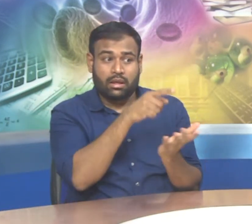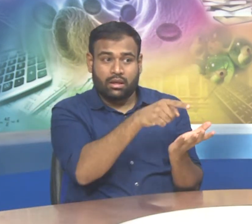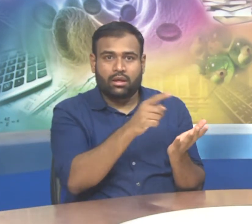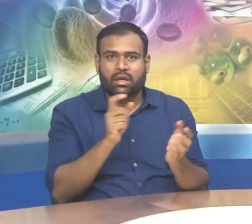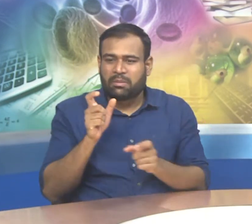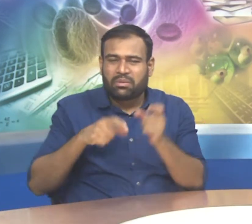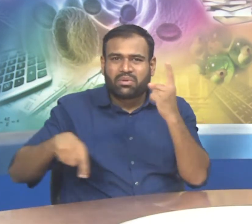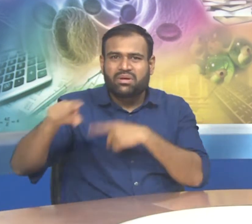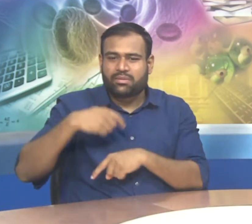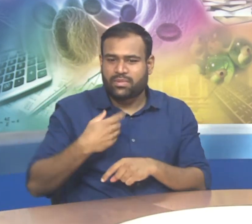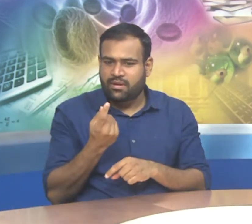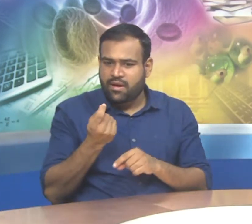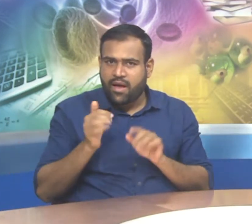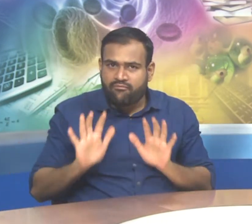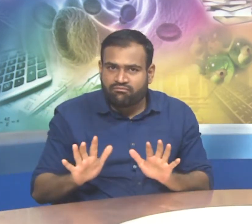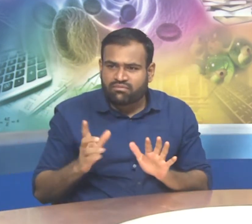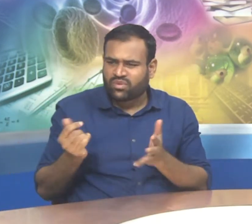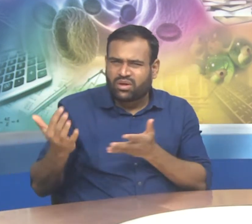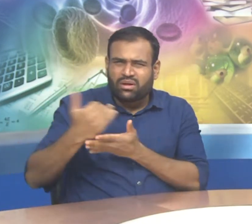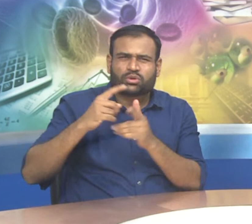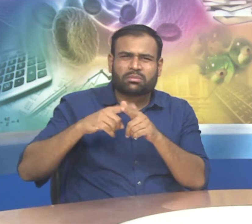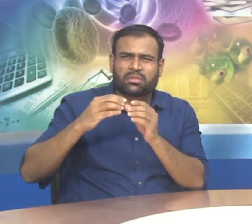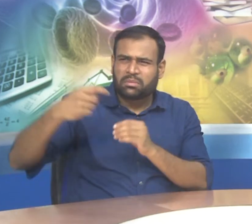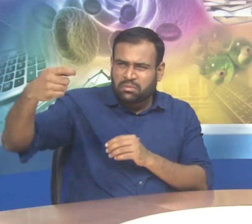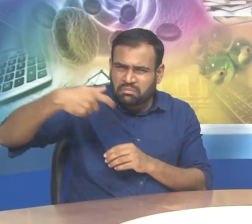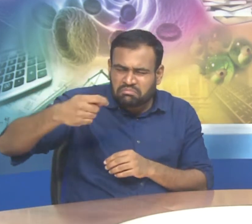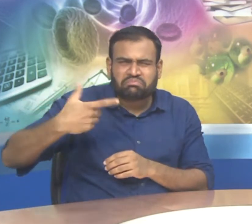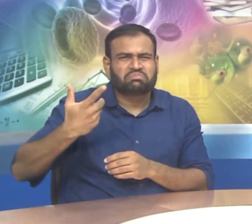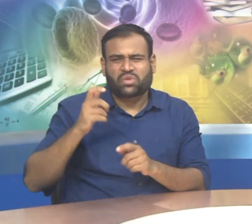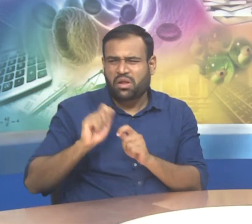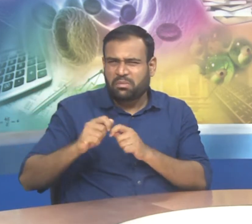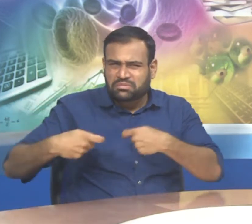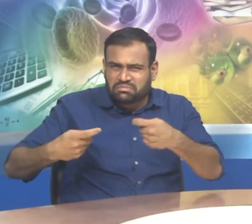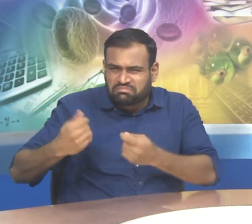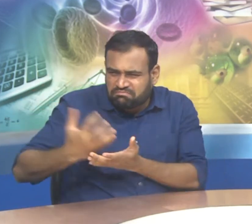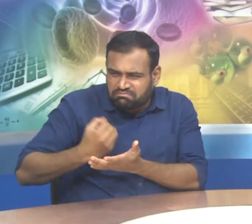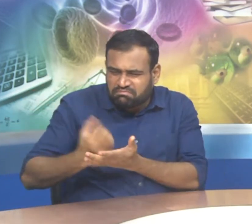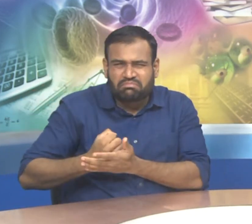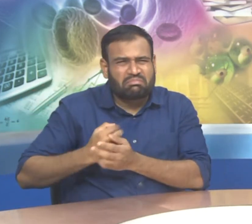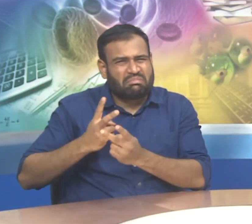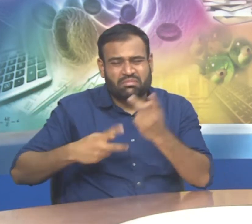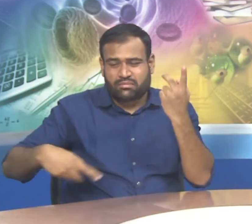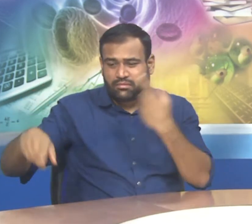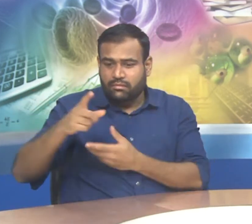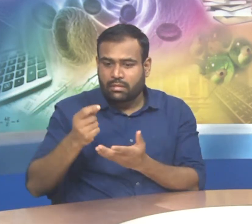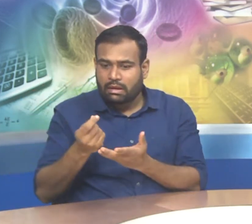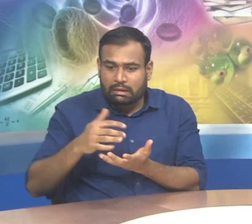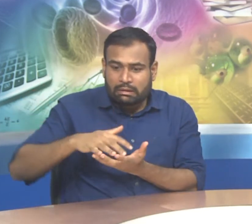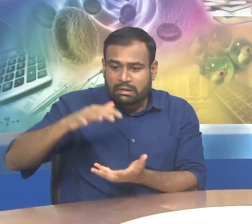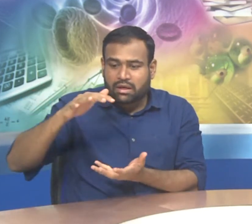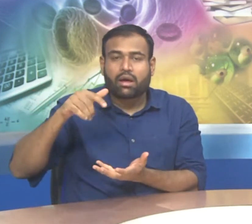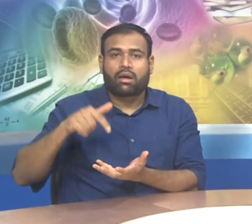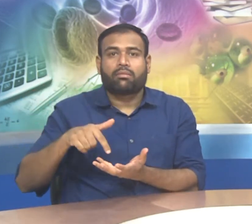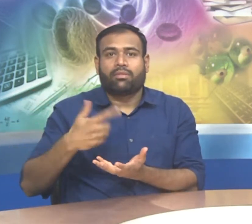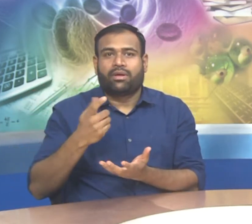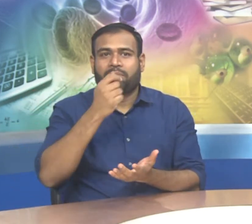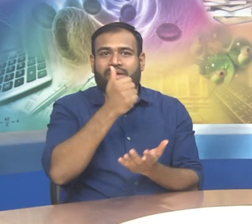savings with the assurance that they will be able to withdraw money from the deposits